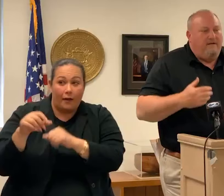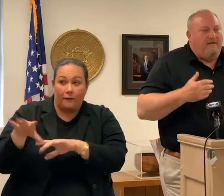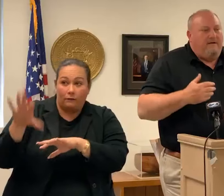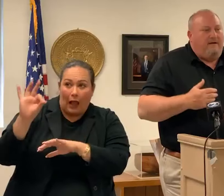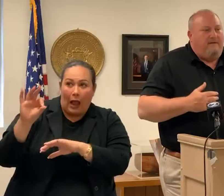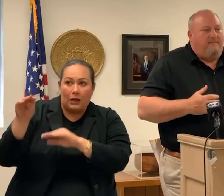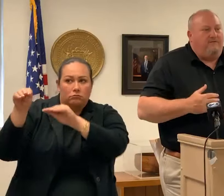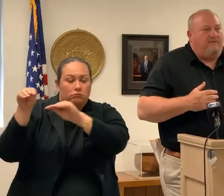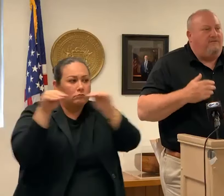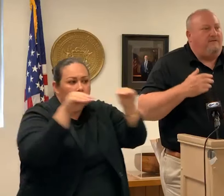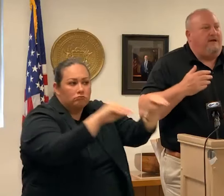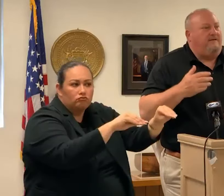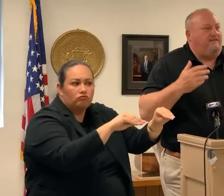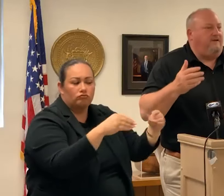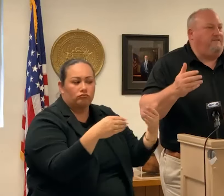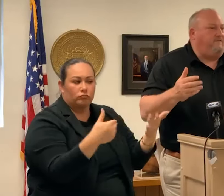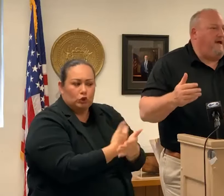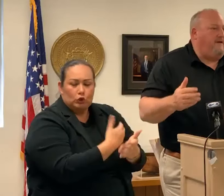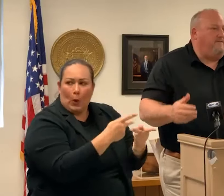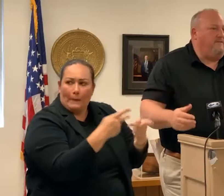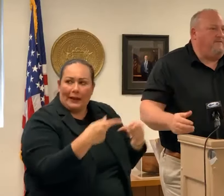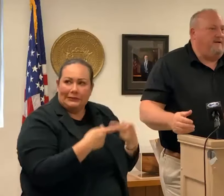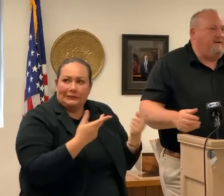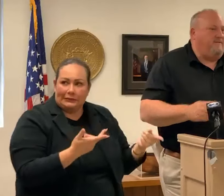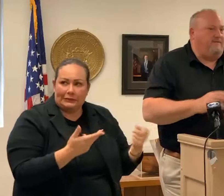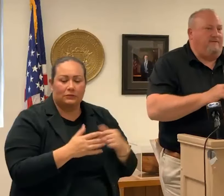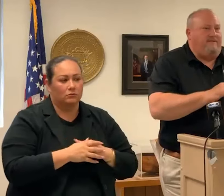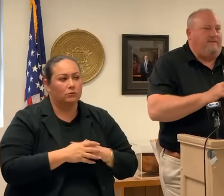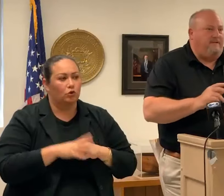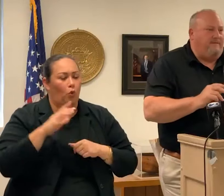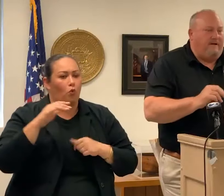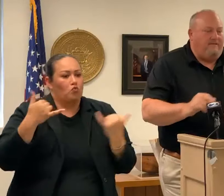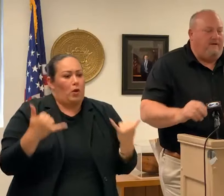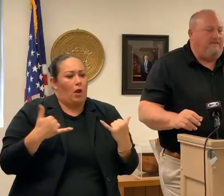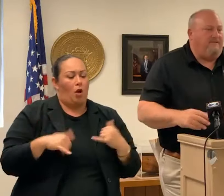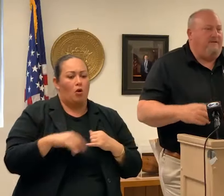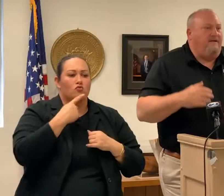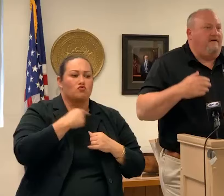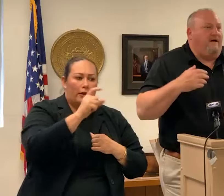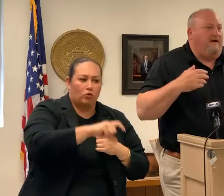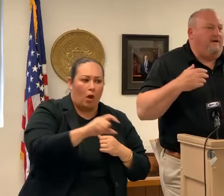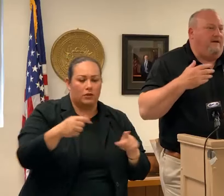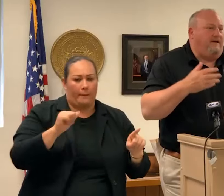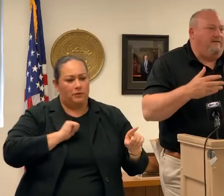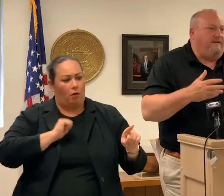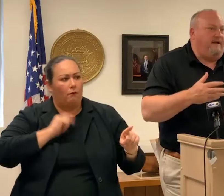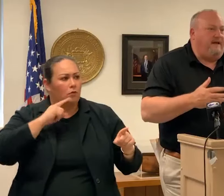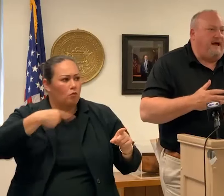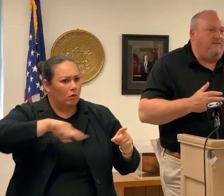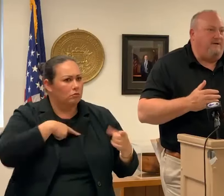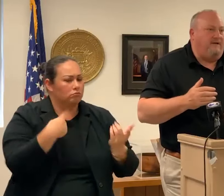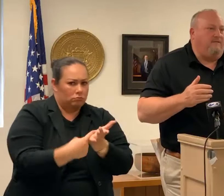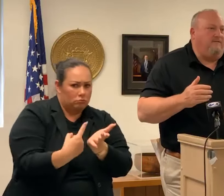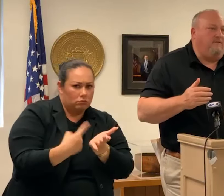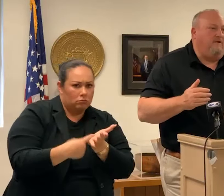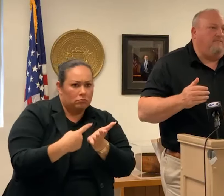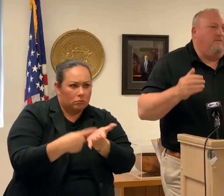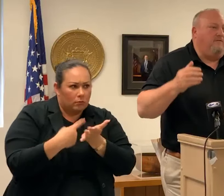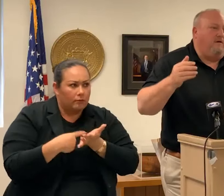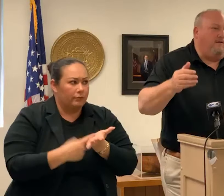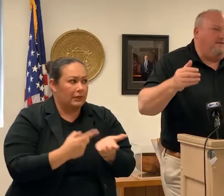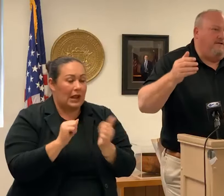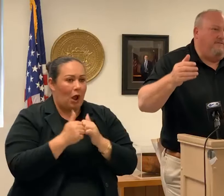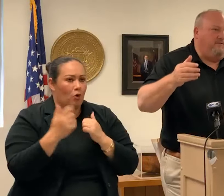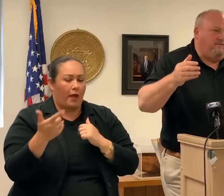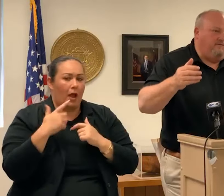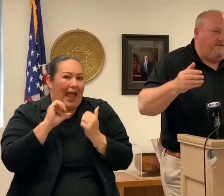solution? So those are the kind of discussions we're having with them right now between FEMA and the Red Cross, and how do we get you to a much